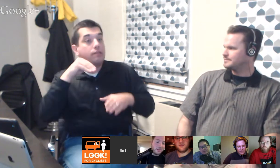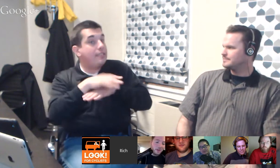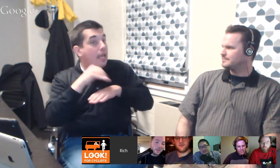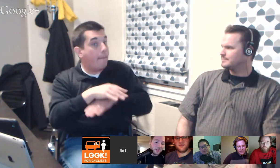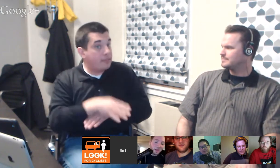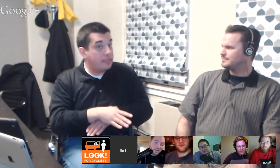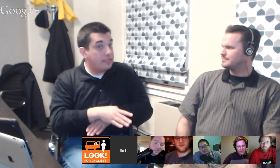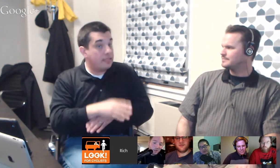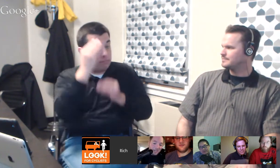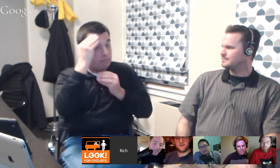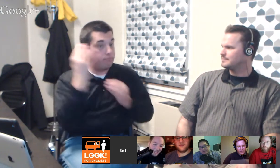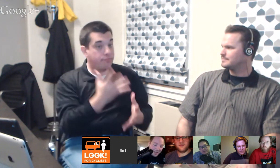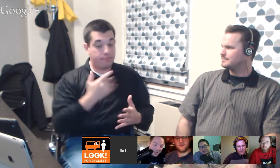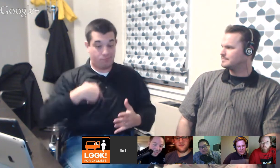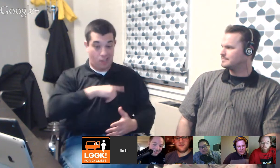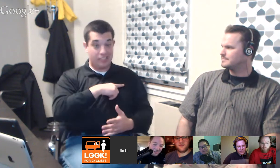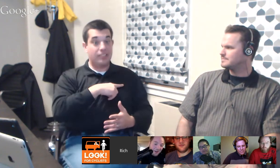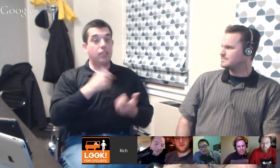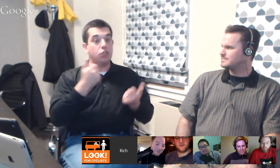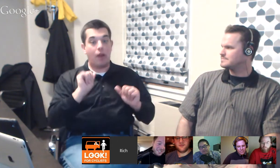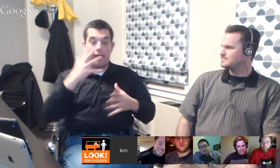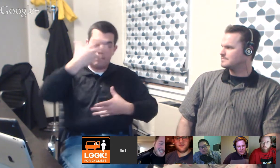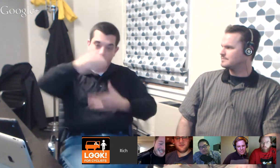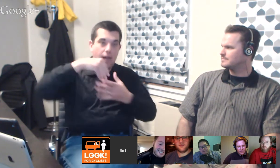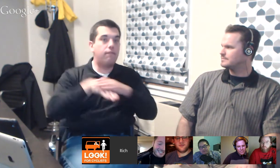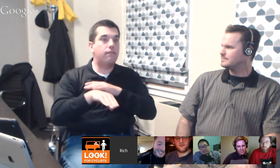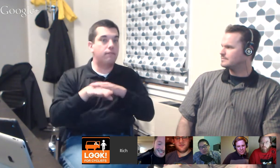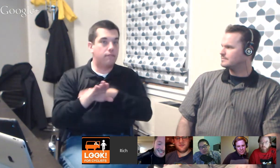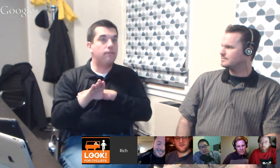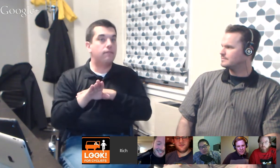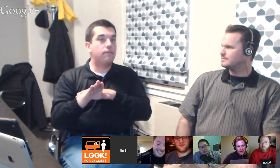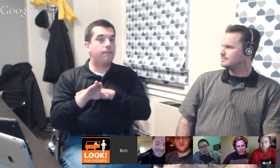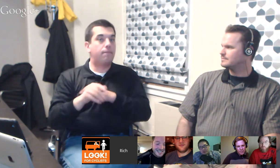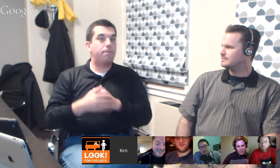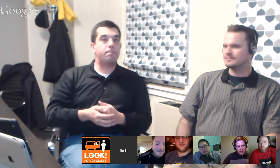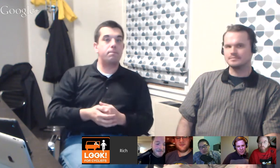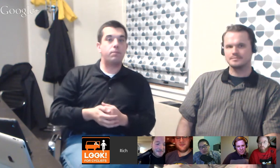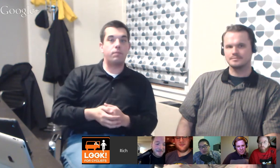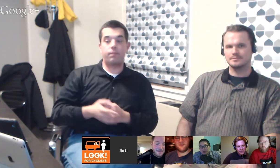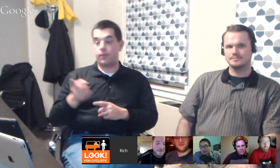for us guys trying to get involved?